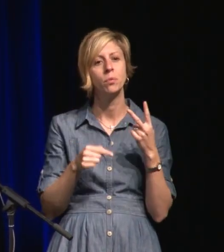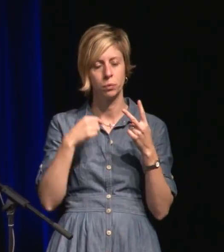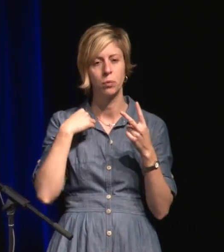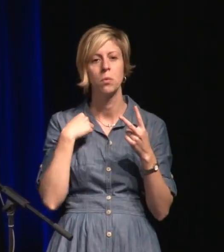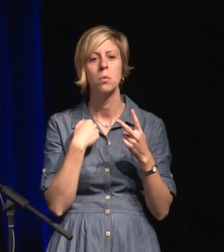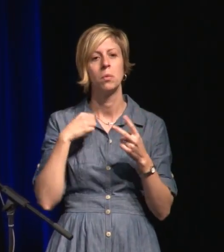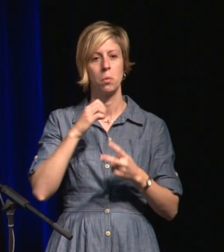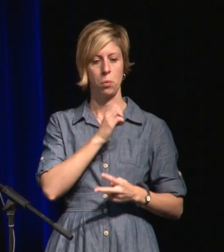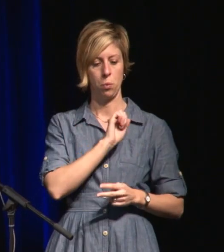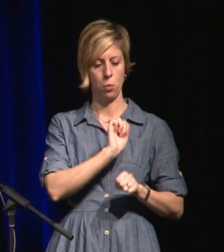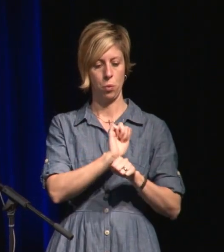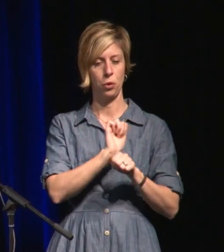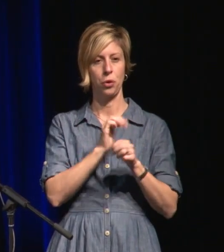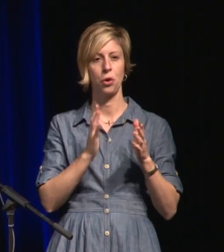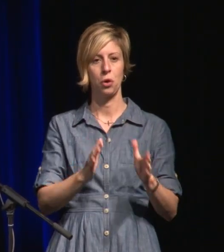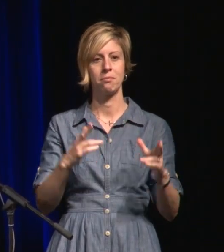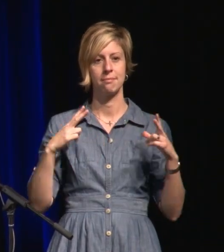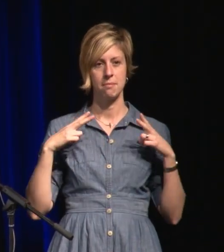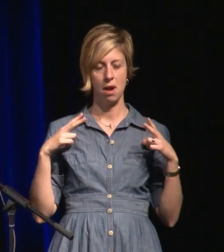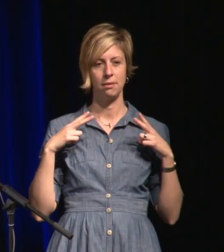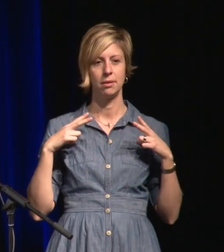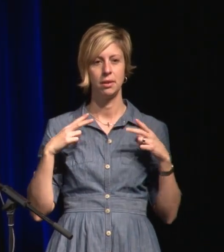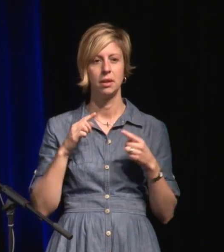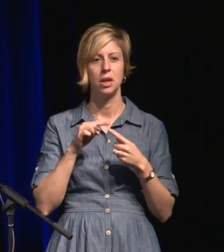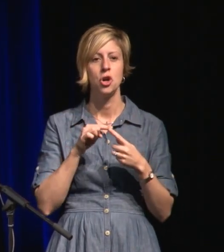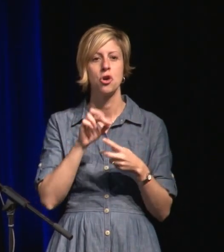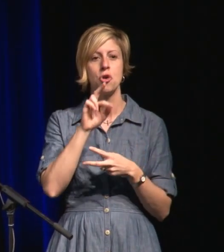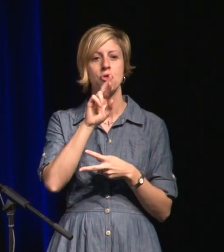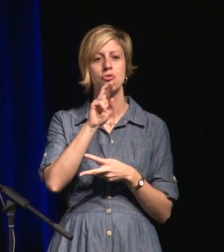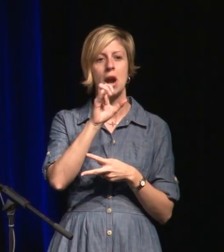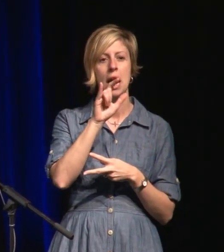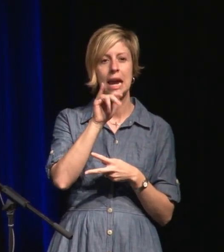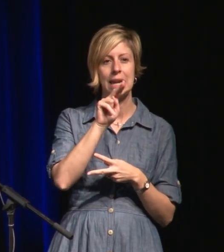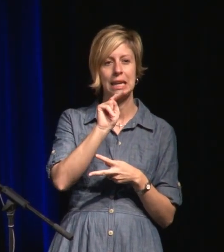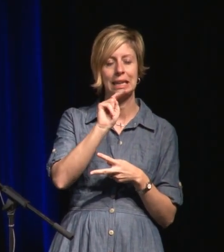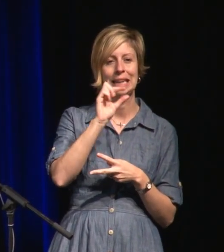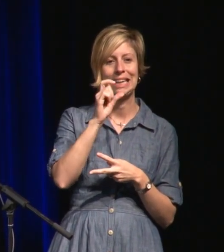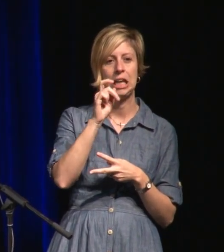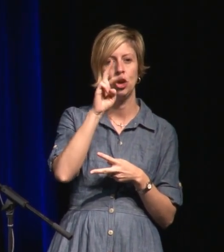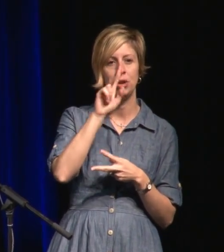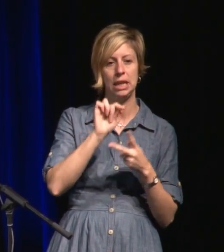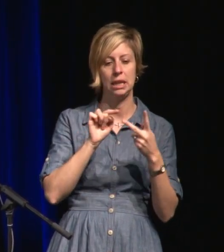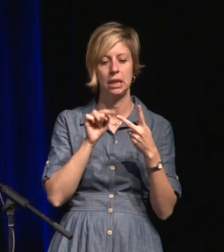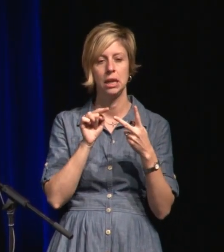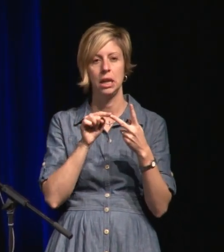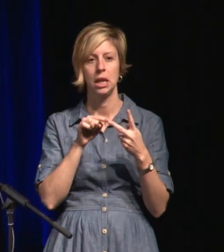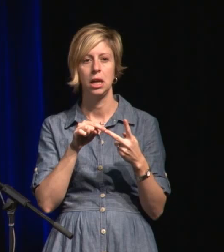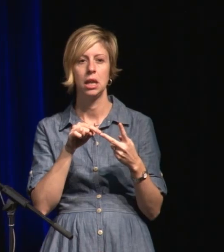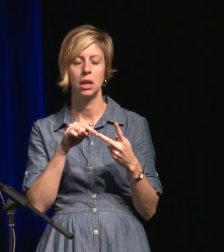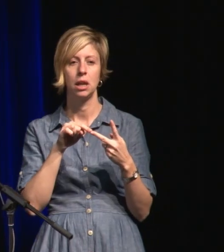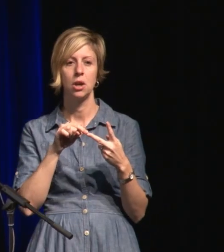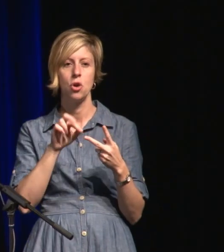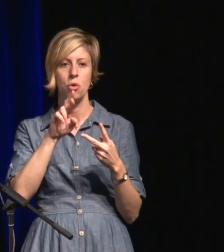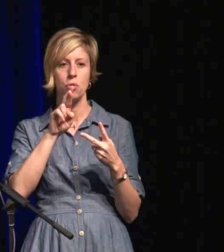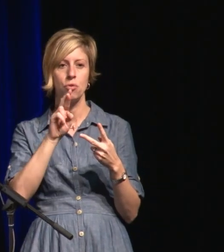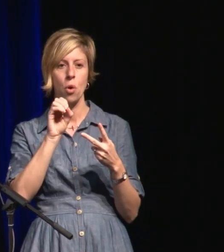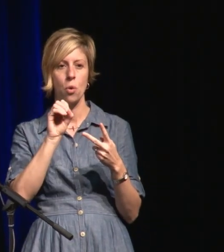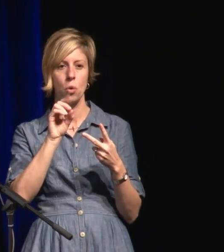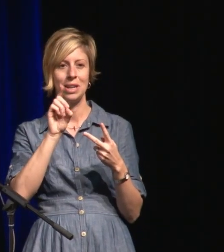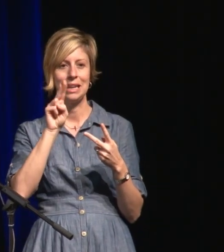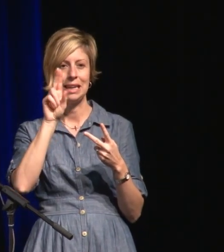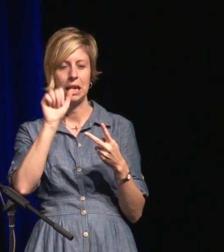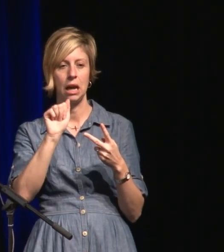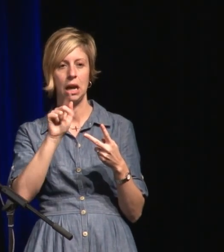year. Faculty member Brian Geary and Disability Resource Facilitator Merdina Kalanko. Thank you for your service